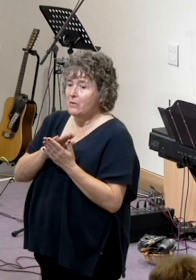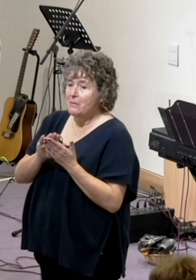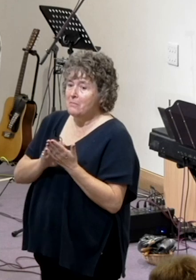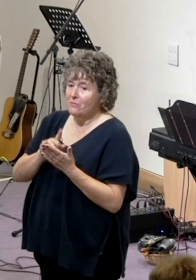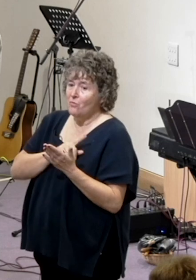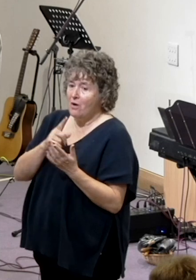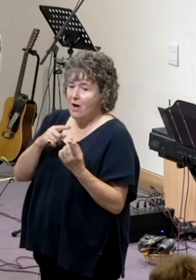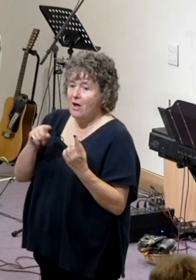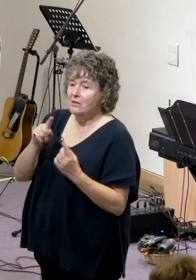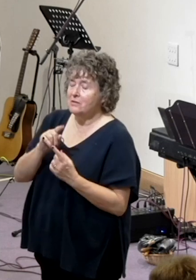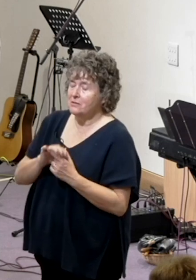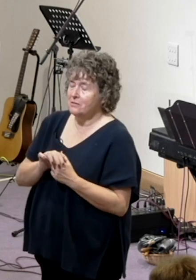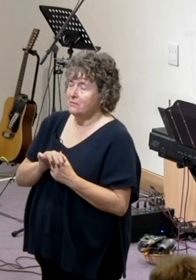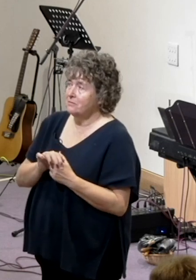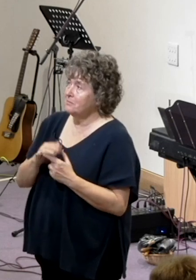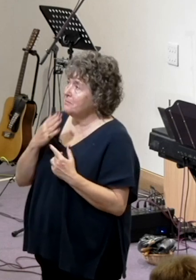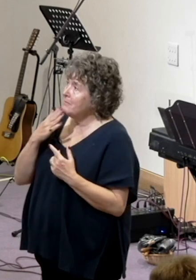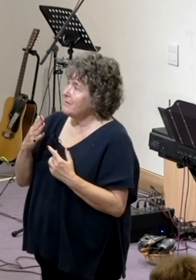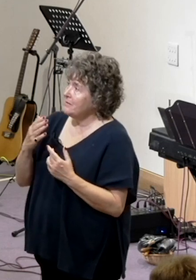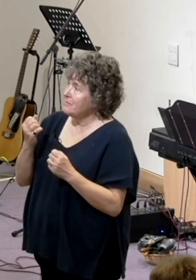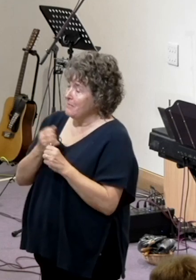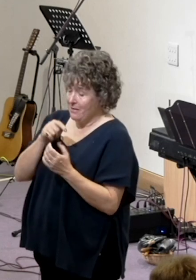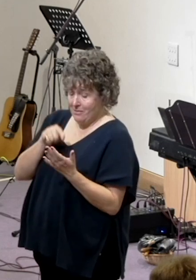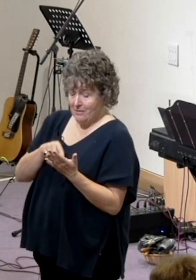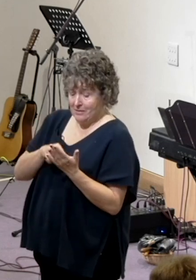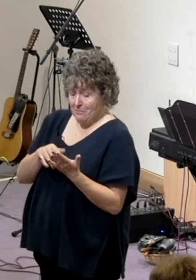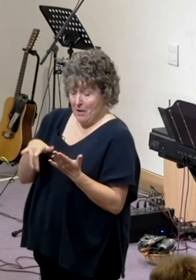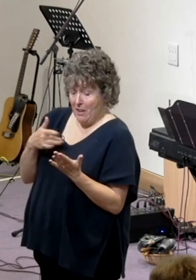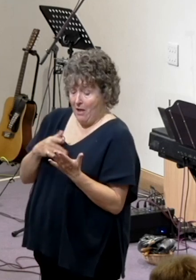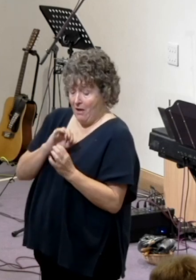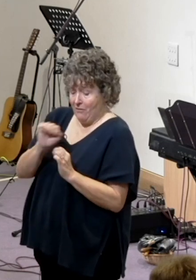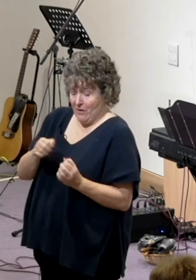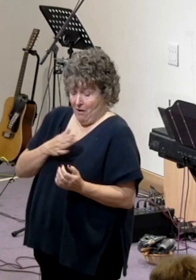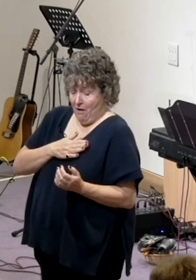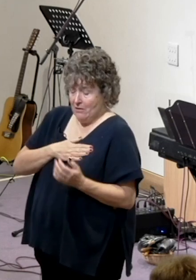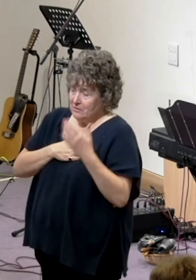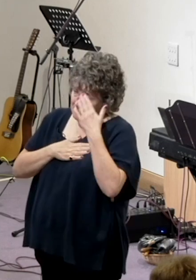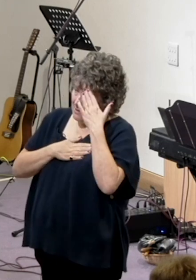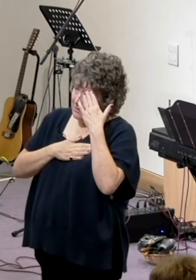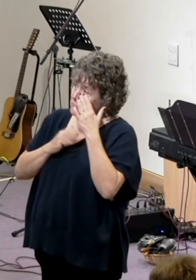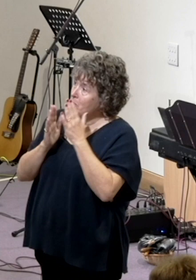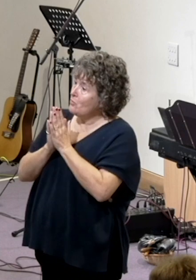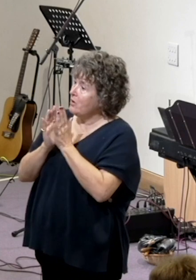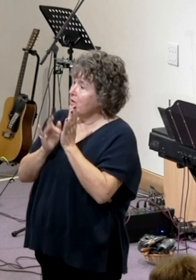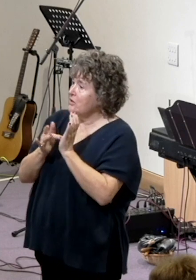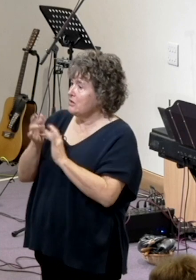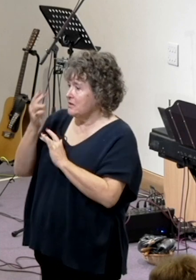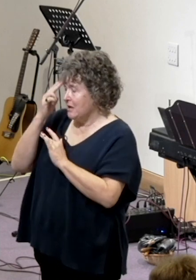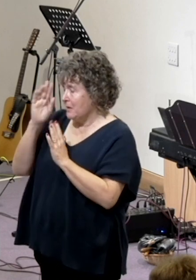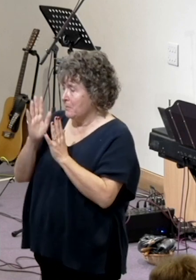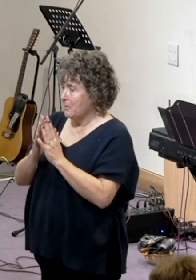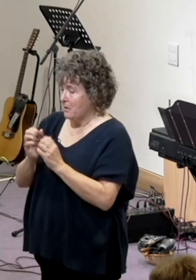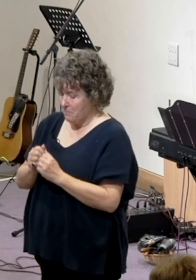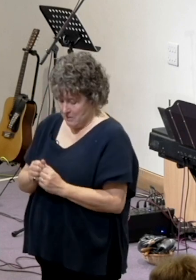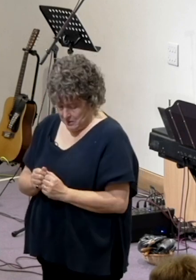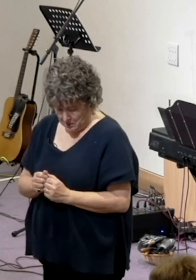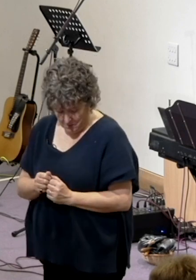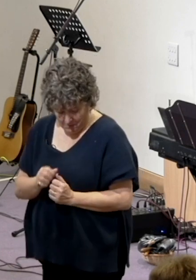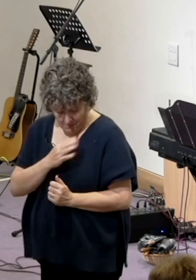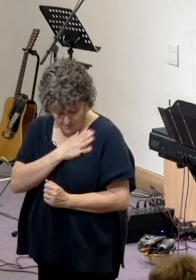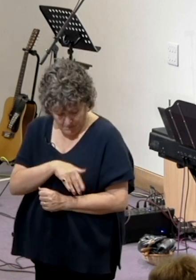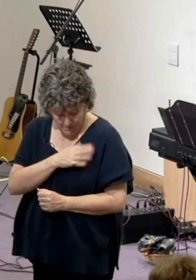for us. Lord, make them alive in our hearts and our minds, we pray. In Jesus' name,